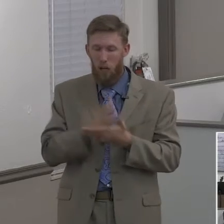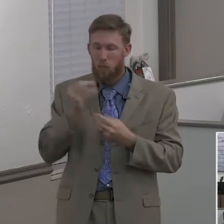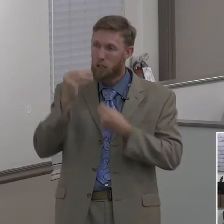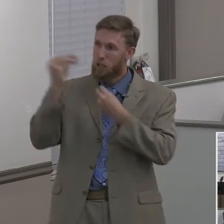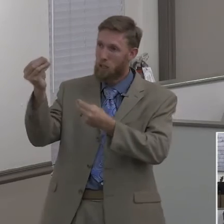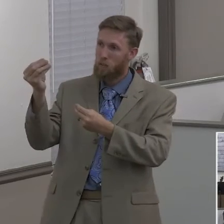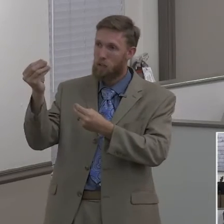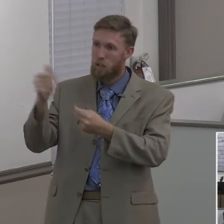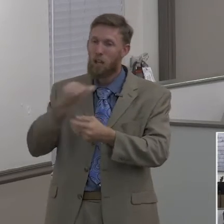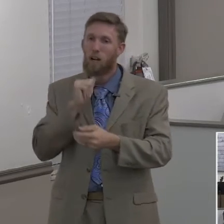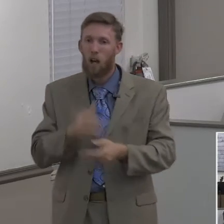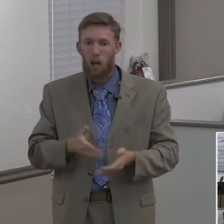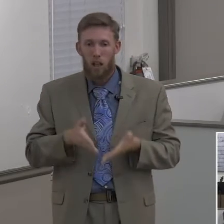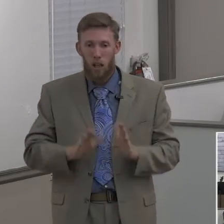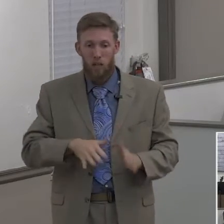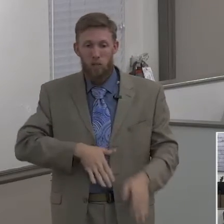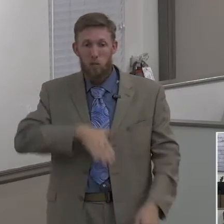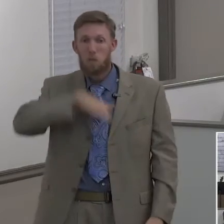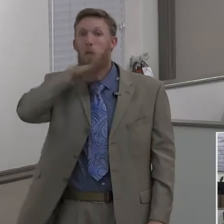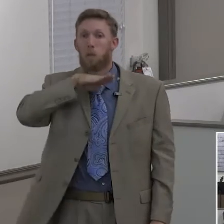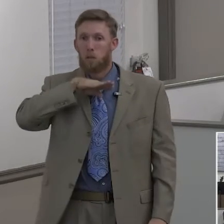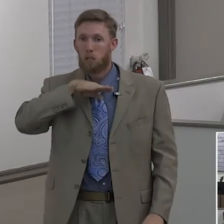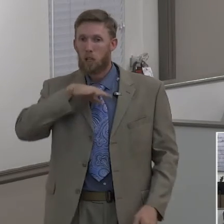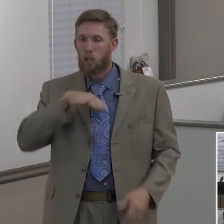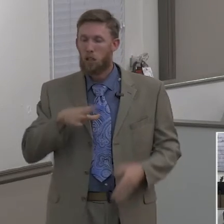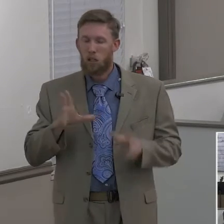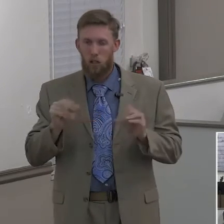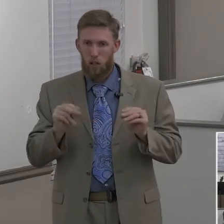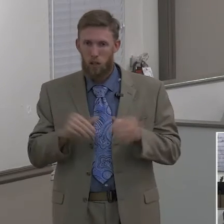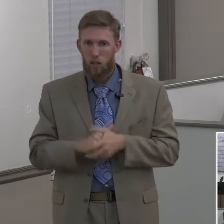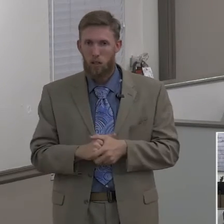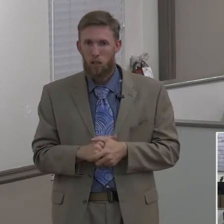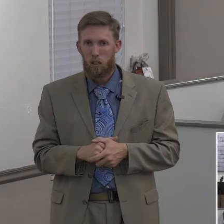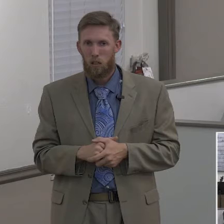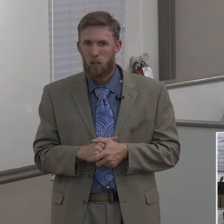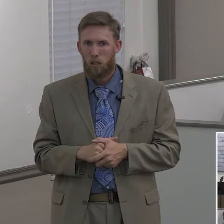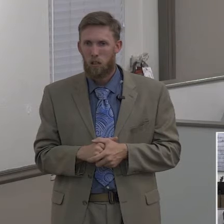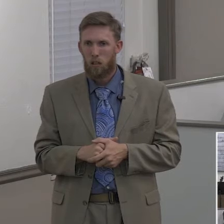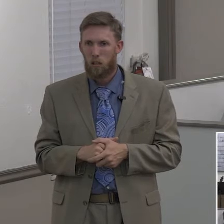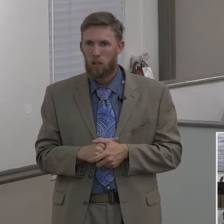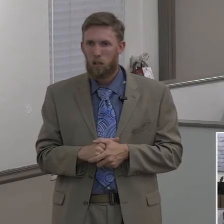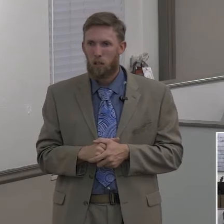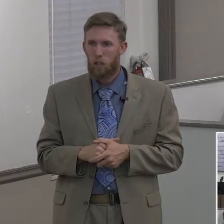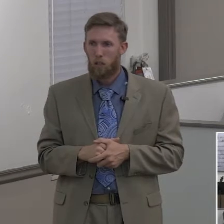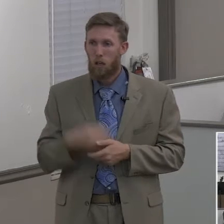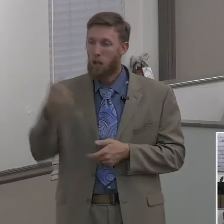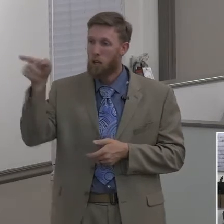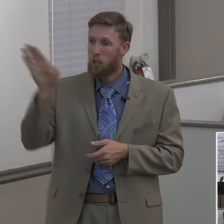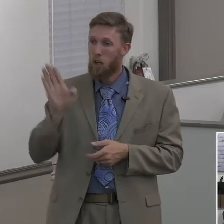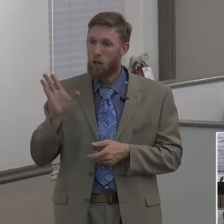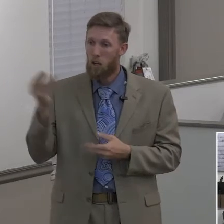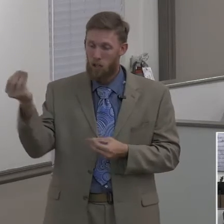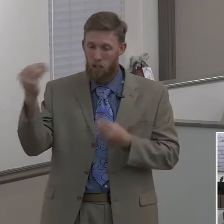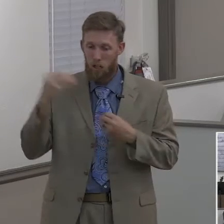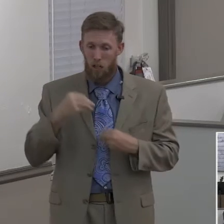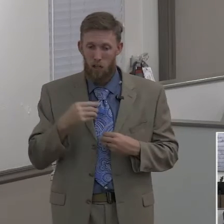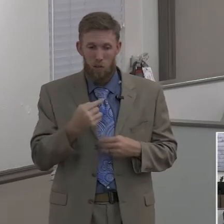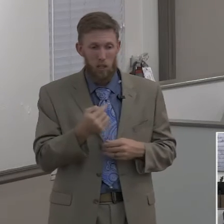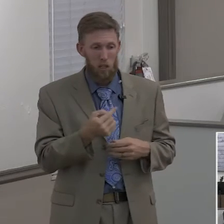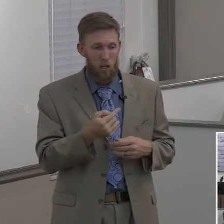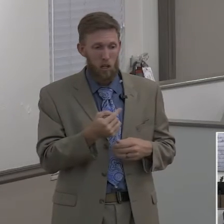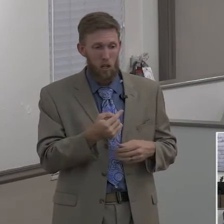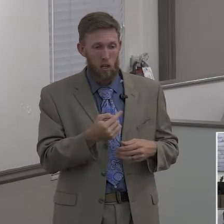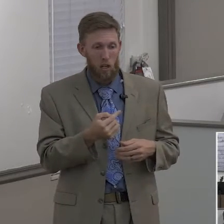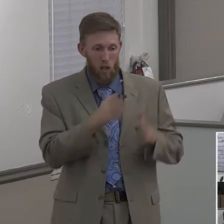to God rather than allow frustration to control me. And God immediately gave me a customer service person who took control